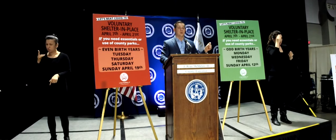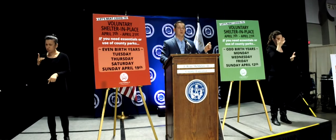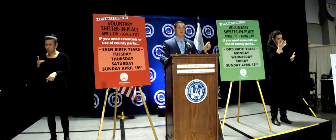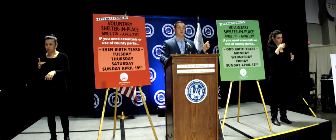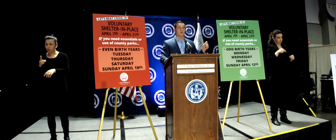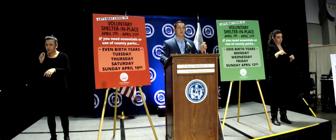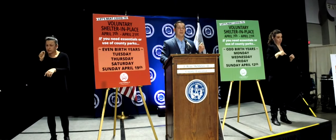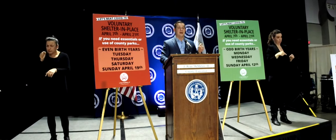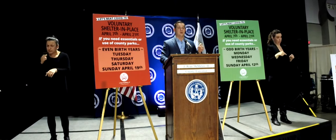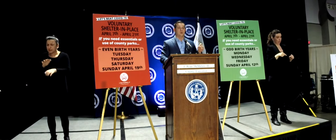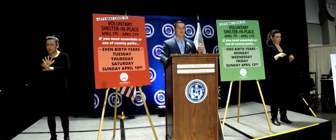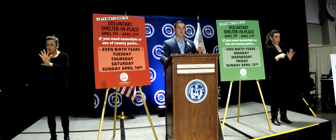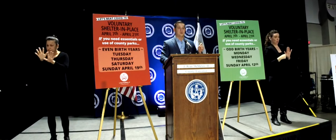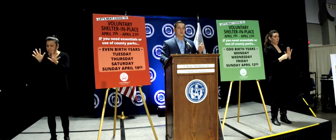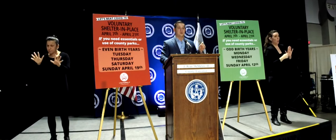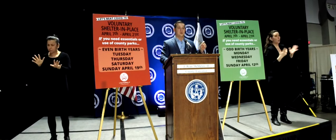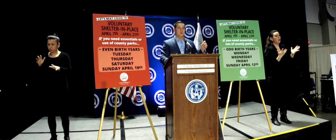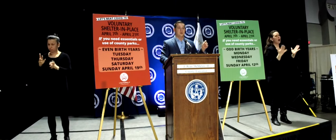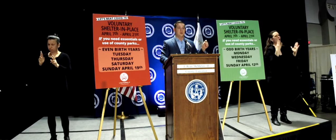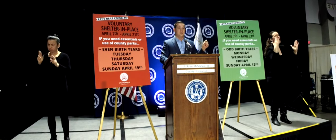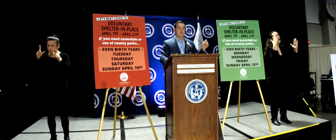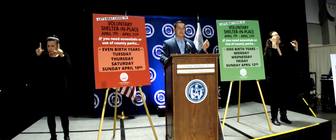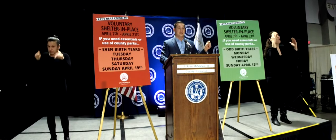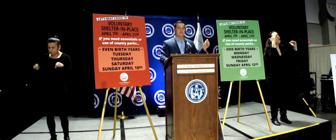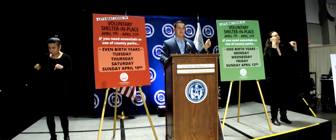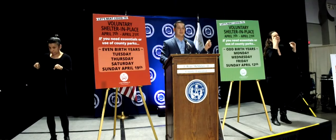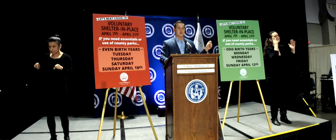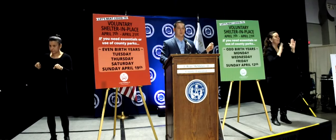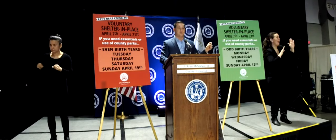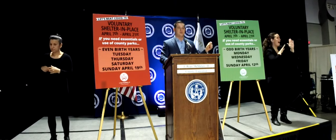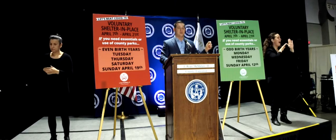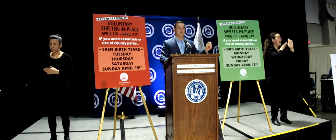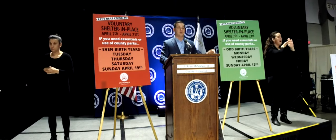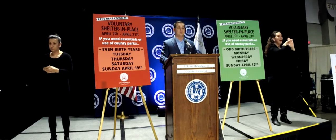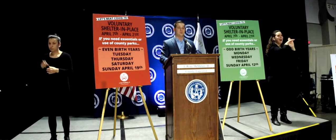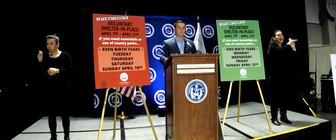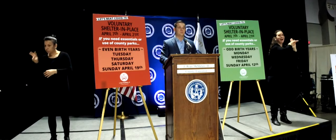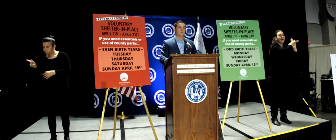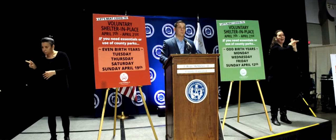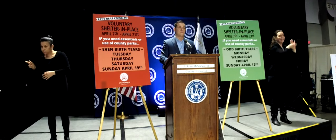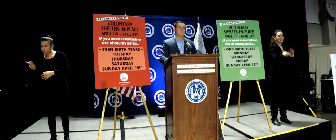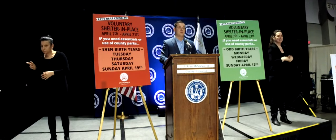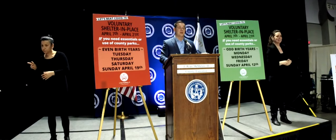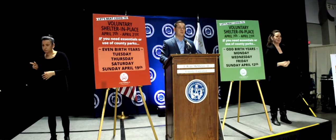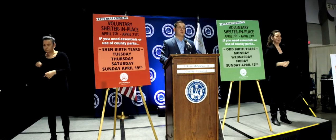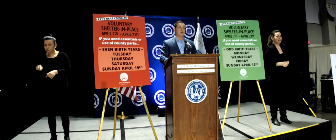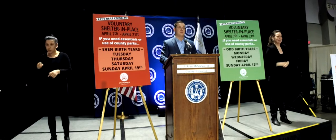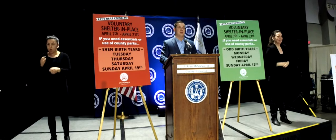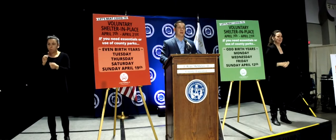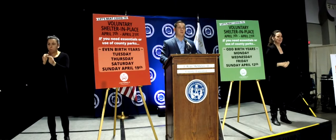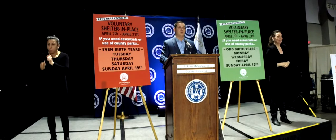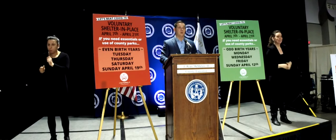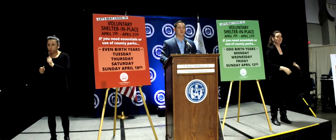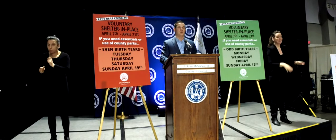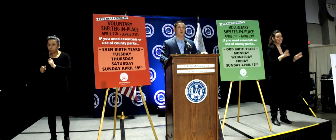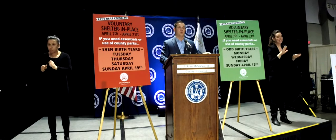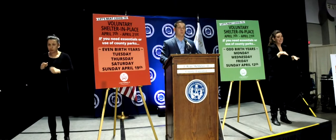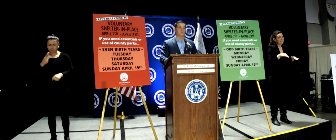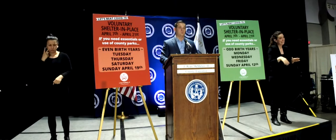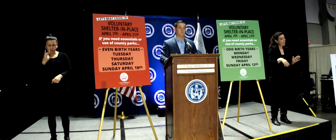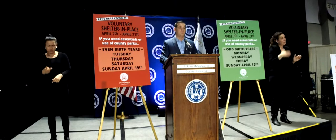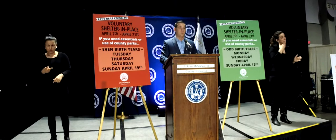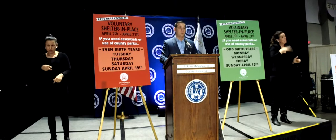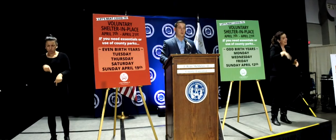and that's the good news. The bad news is the cases that we have seen of recent demonstrate behavior that was